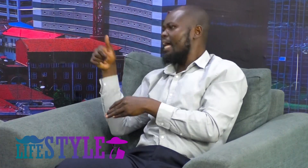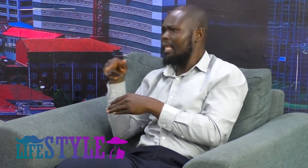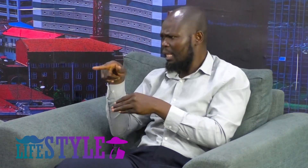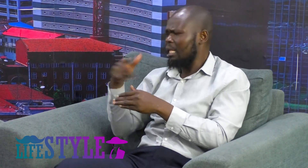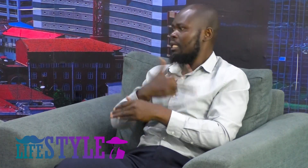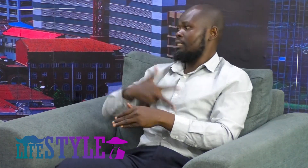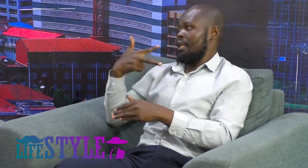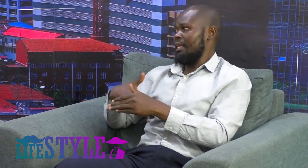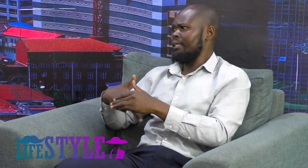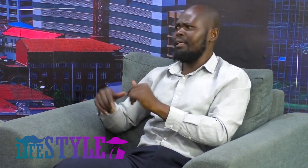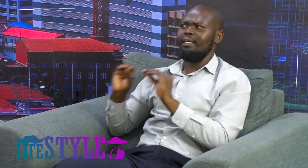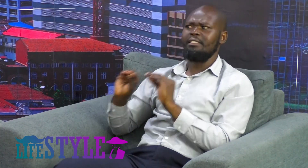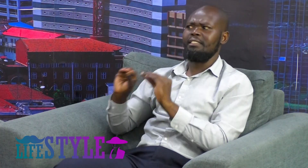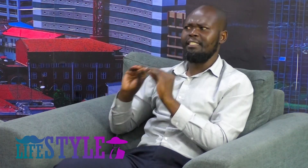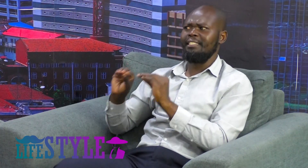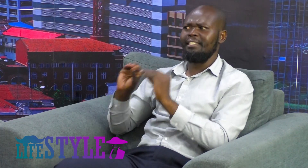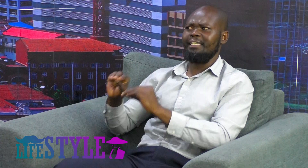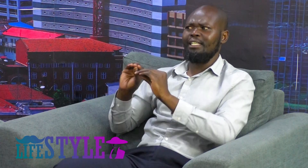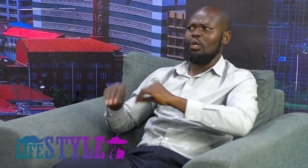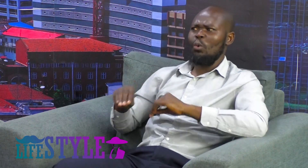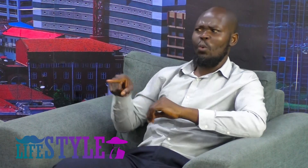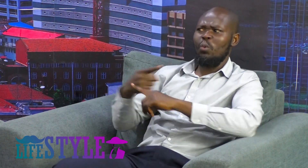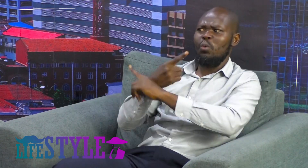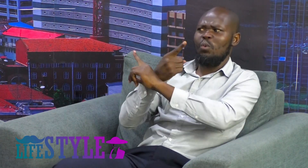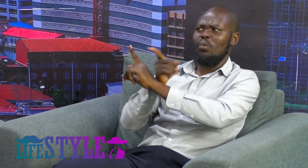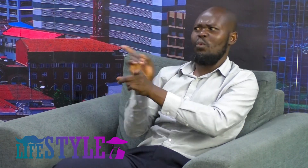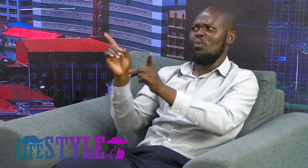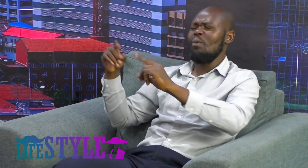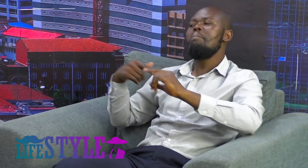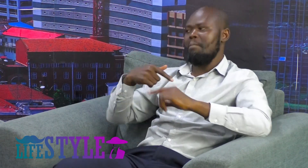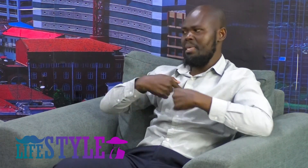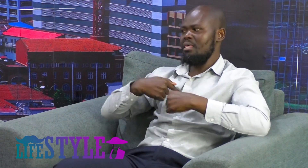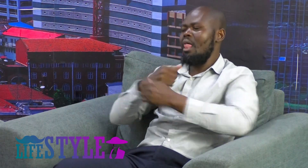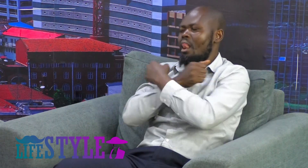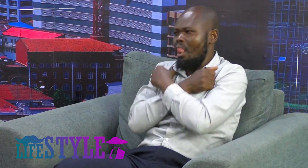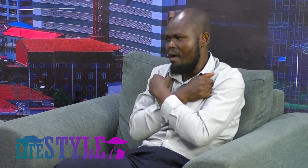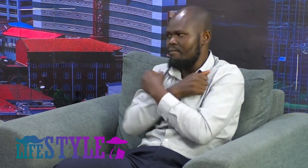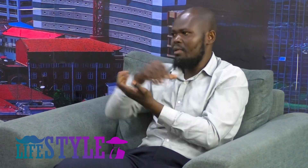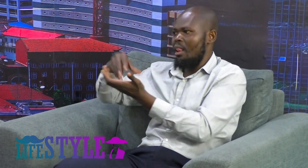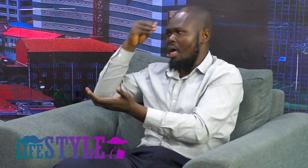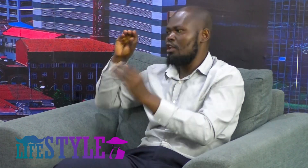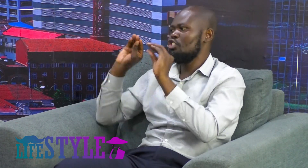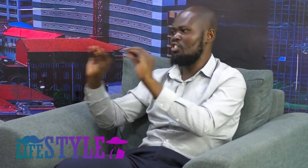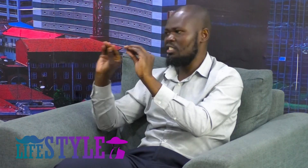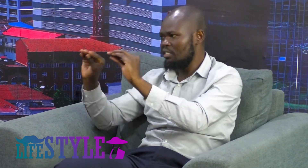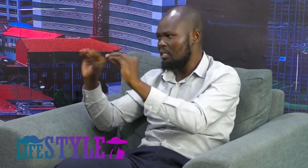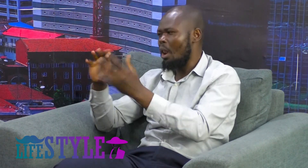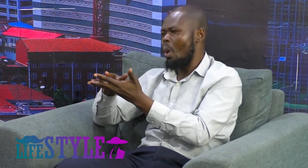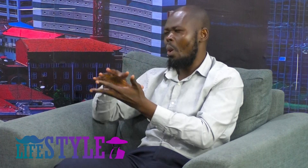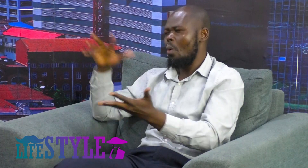Yeah, I remember we had another girl, Jadida. So before the first time our